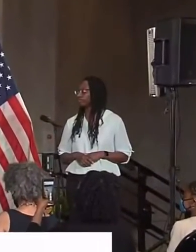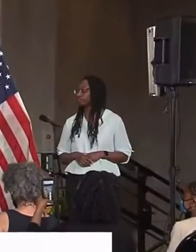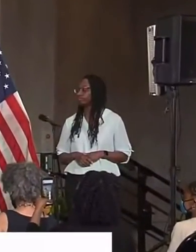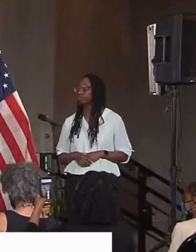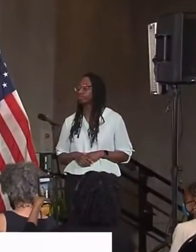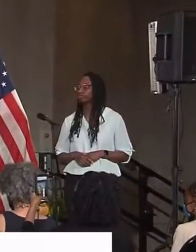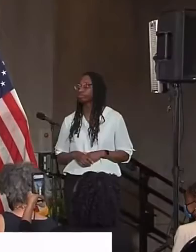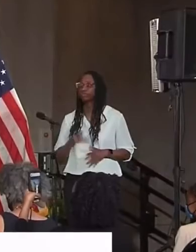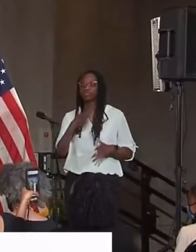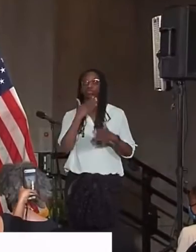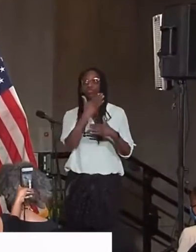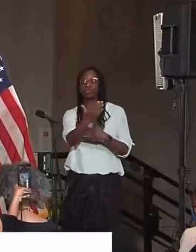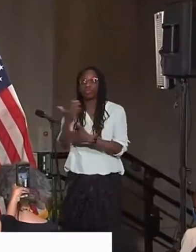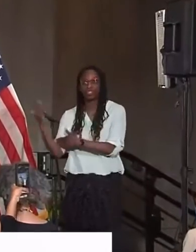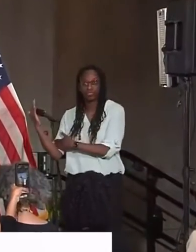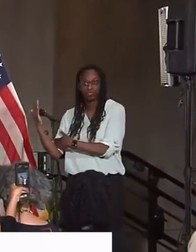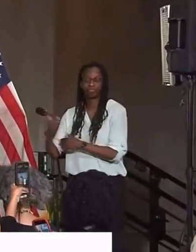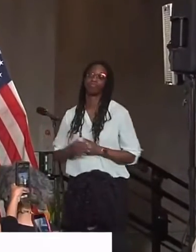Good morning.